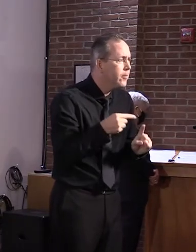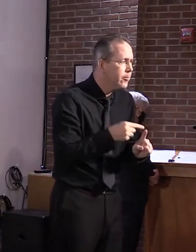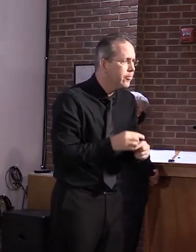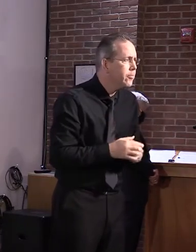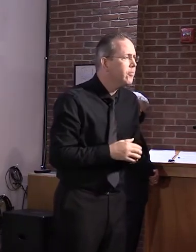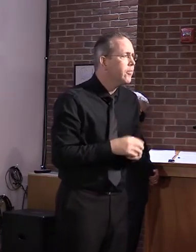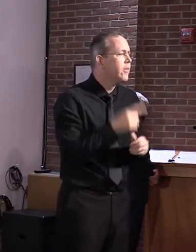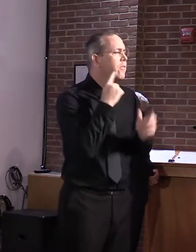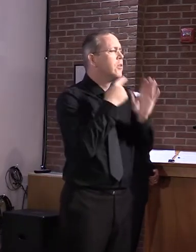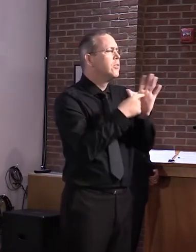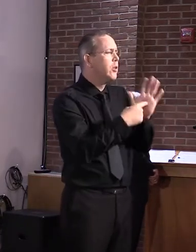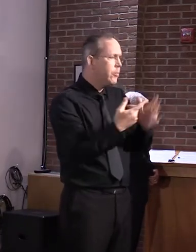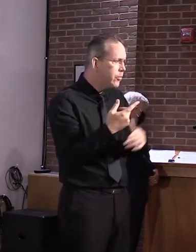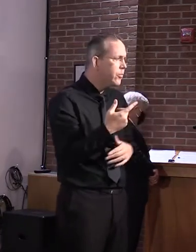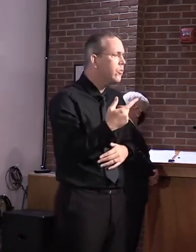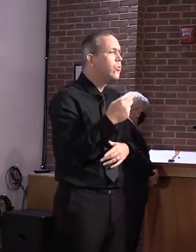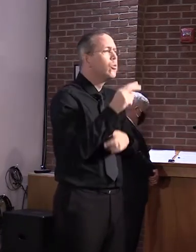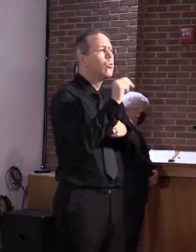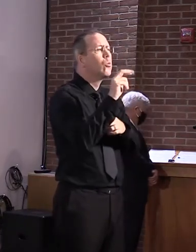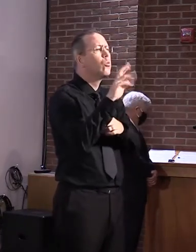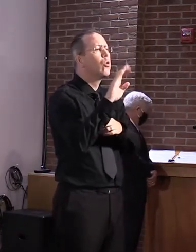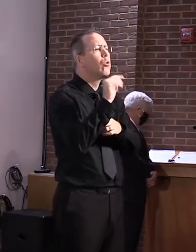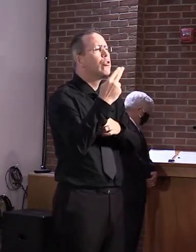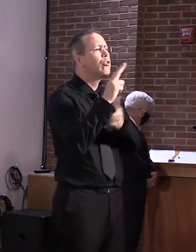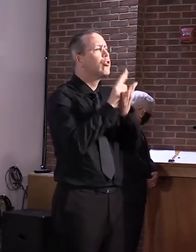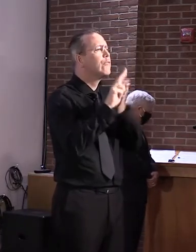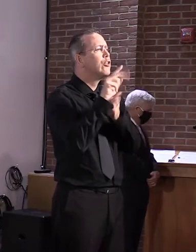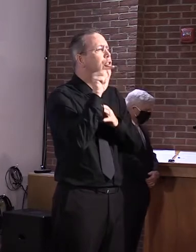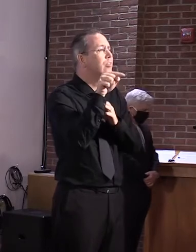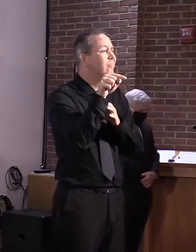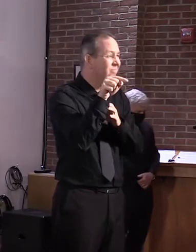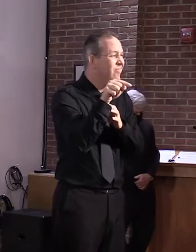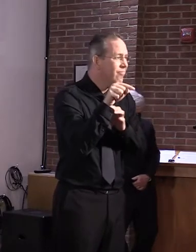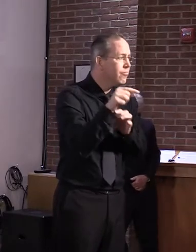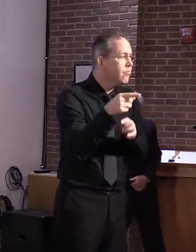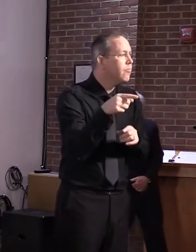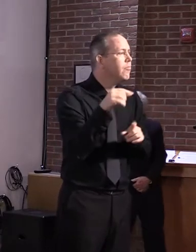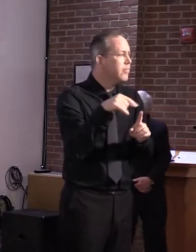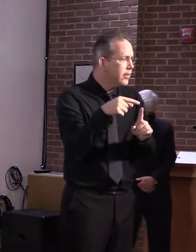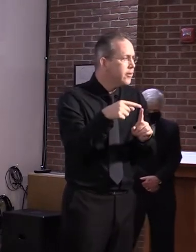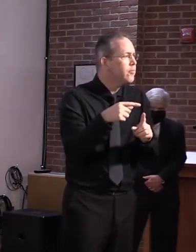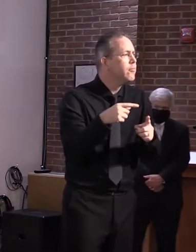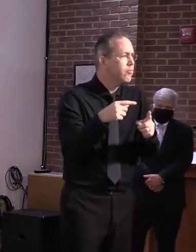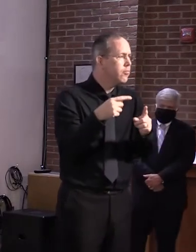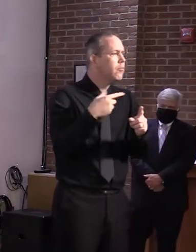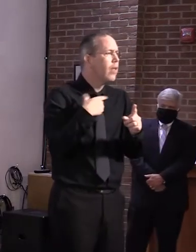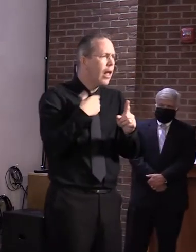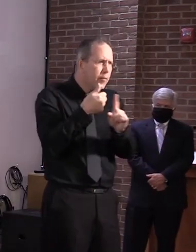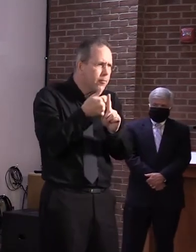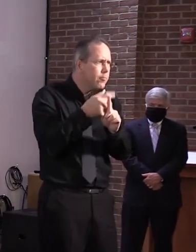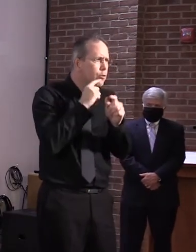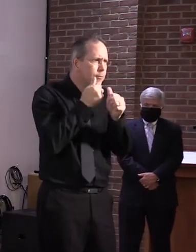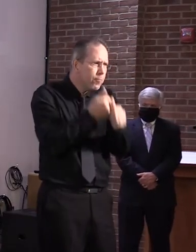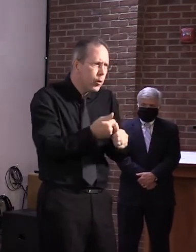for our students, you're going to be defending this republic, but you're going to be doing it because you're exercising good public health